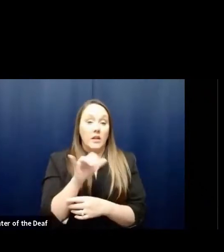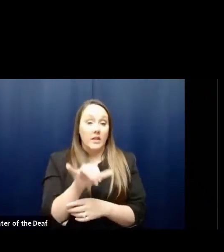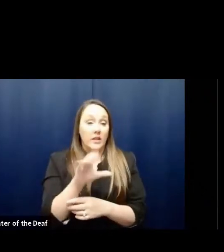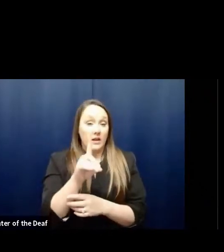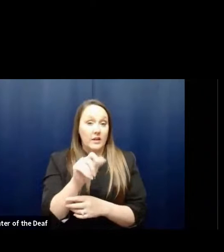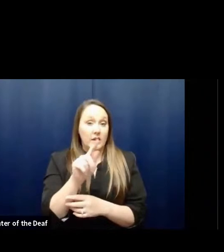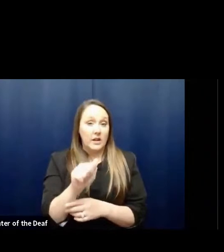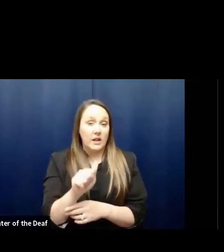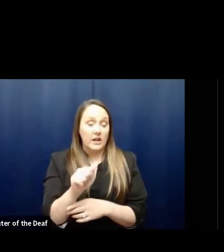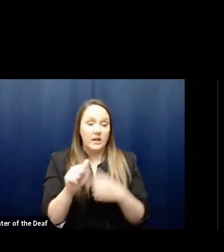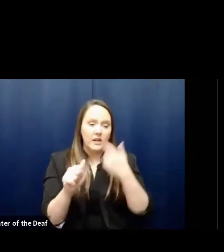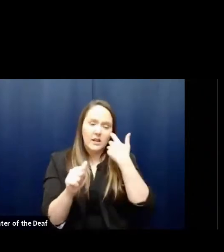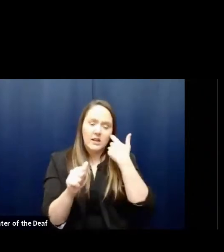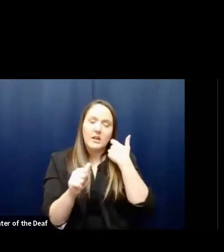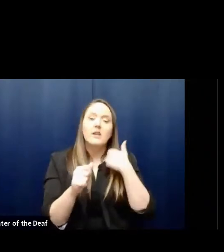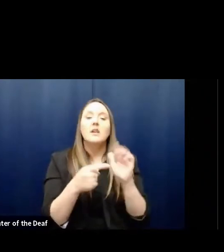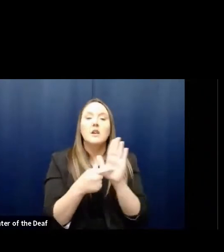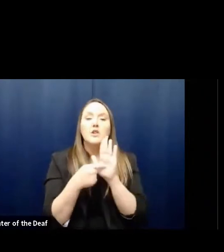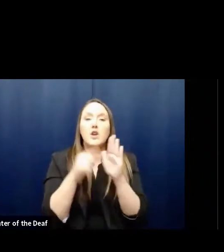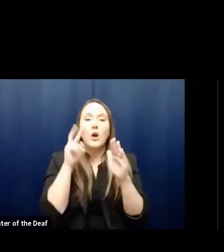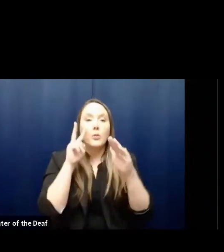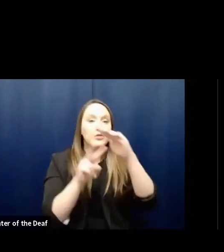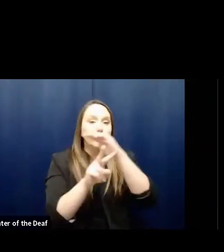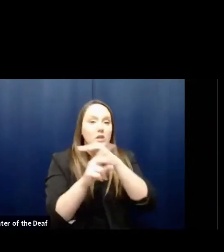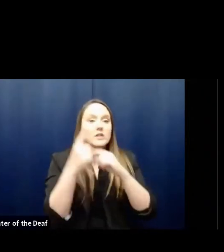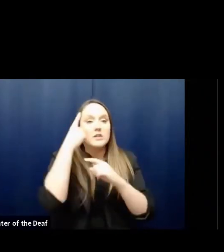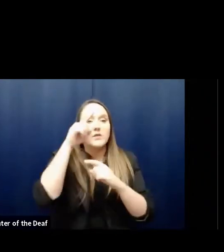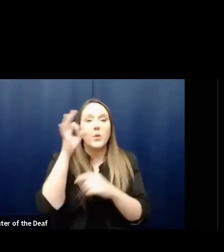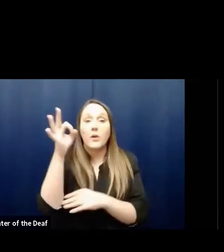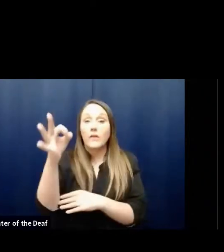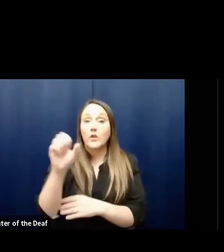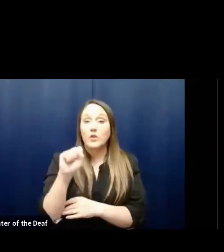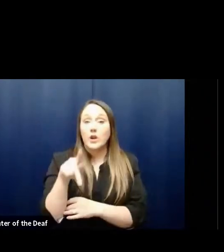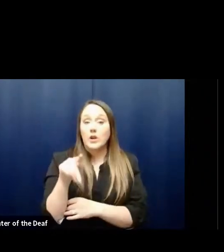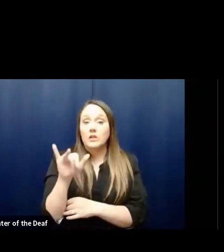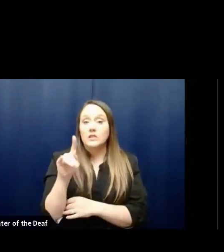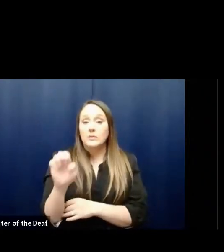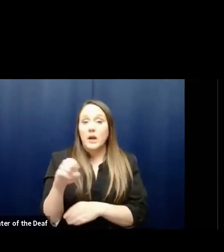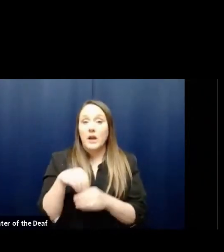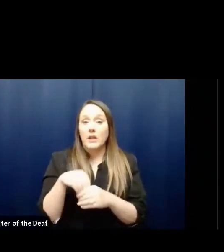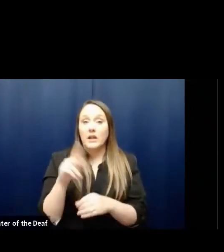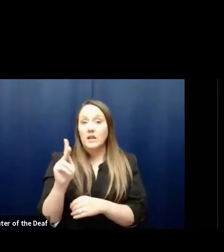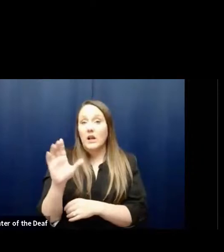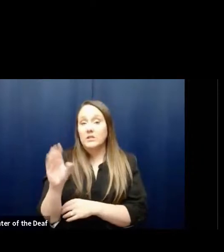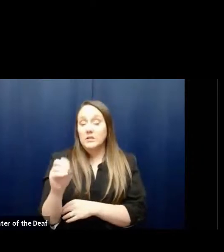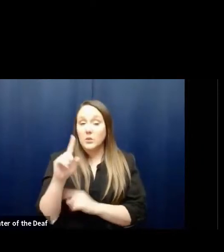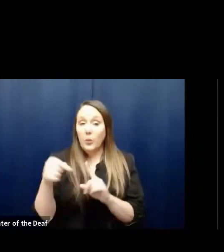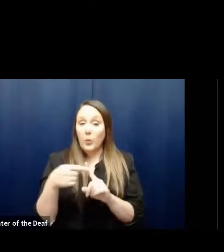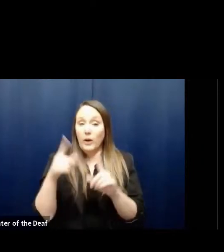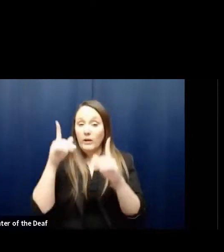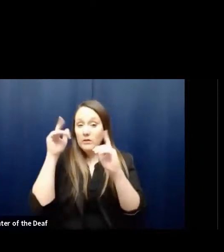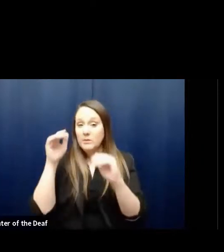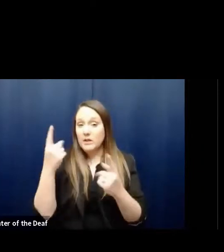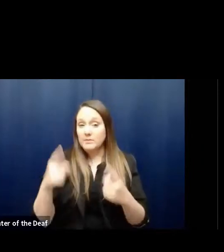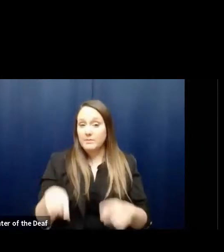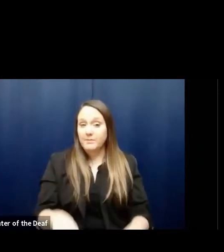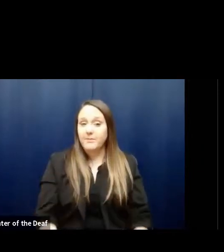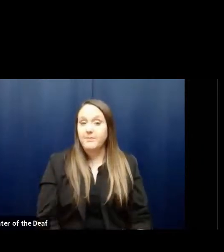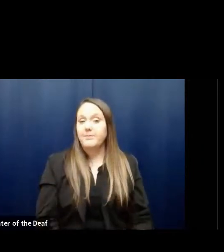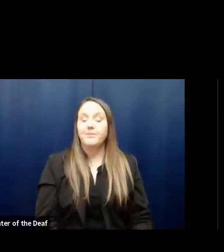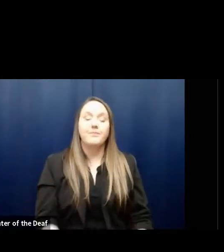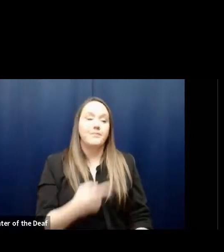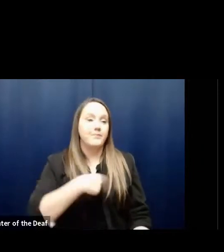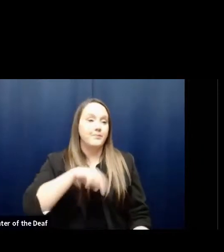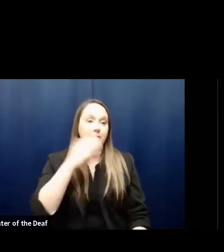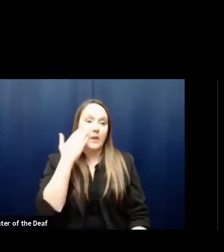data show projections for a future spike in Knox County, and when can we expect a peak? So, well, we don't